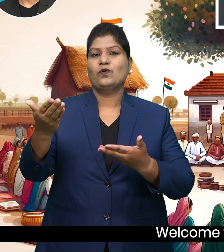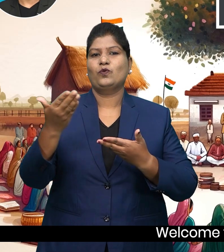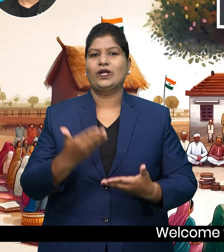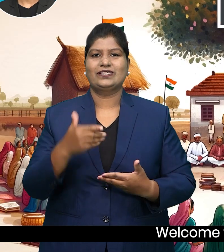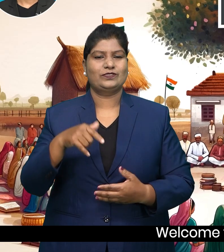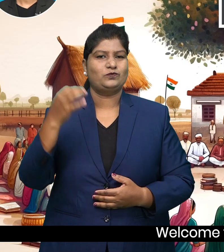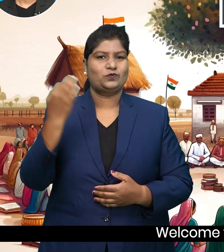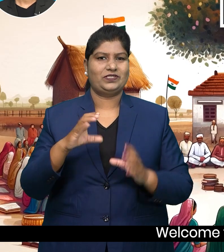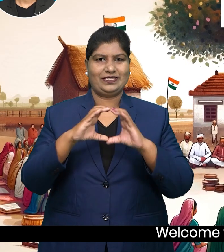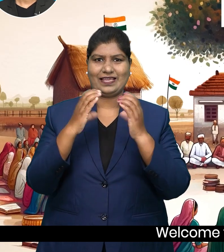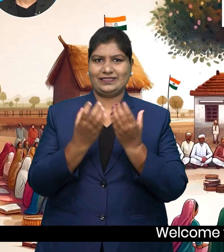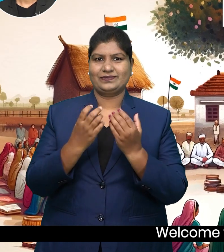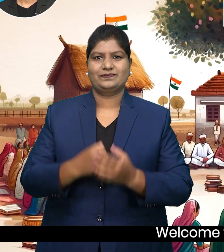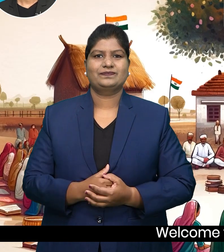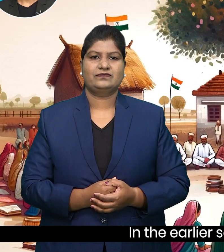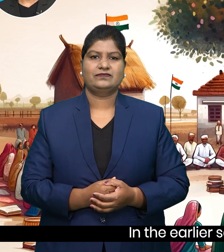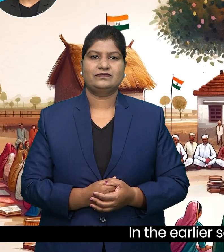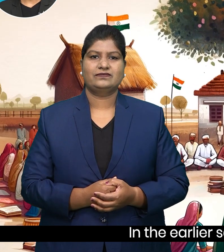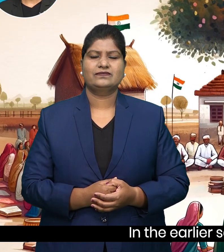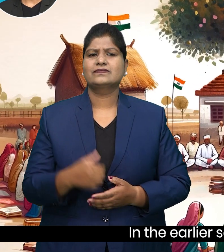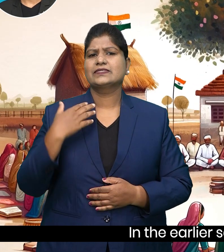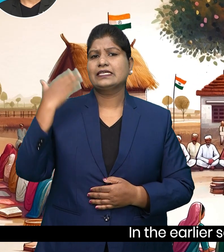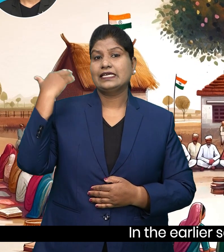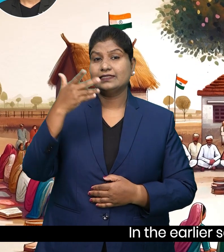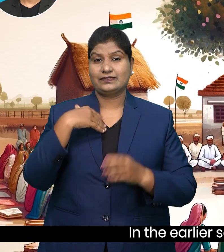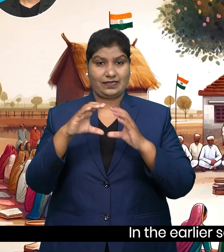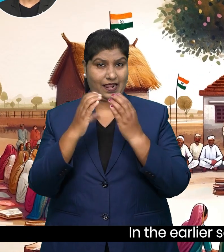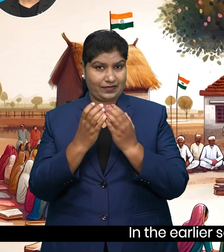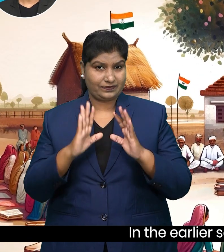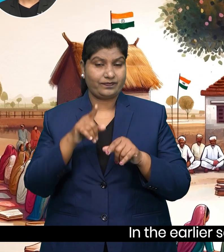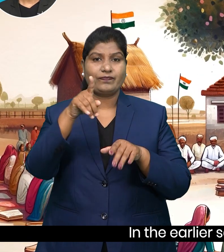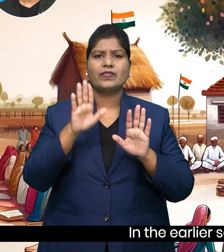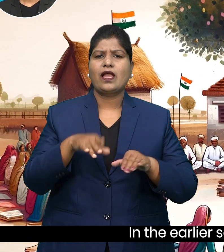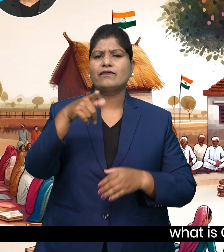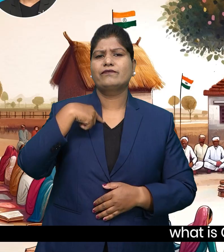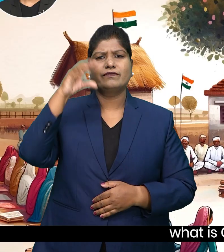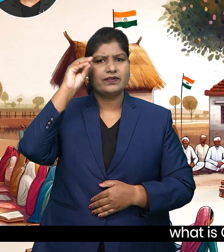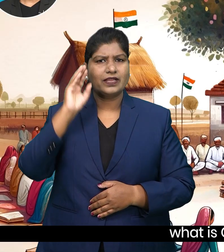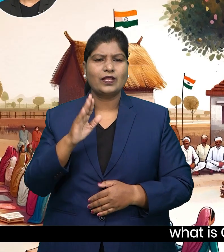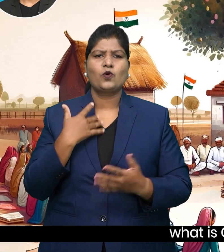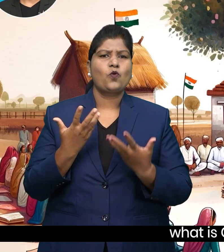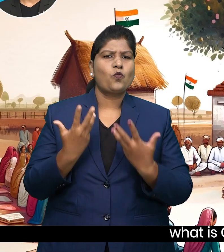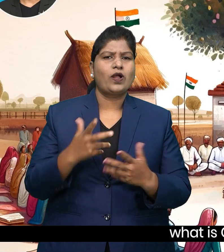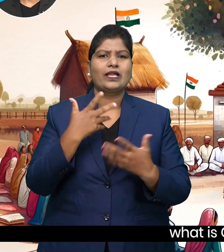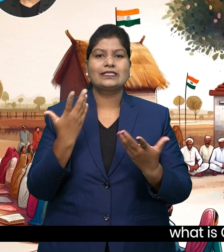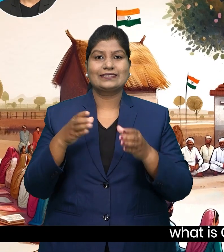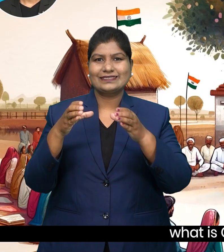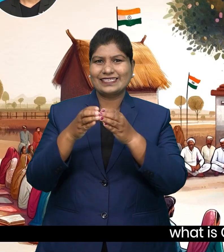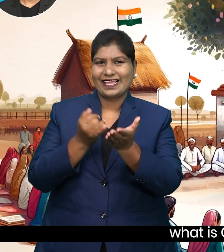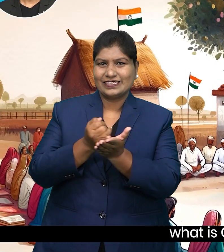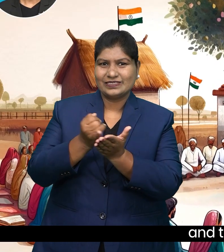welcome to the new session. In the earlier session, you've learned what is Gram